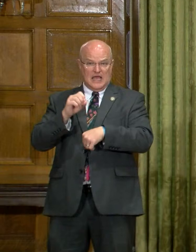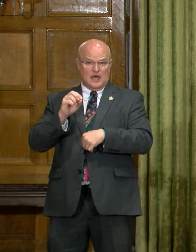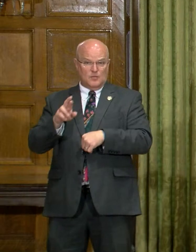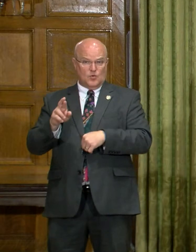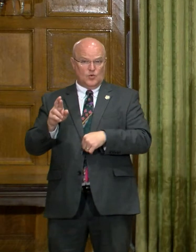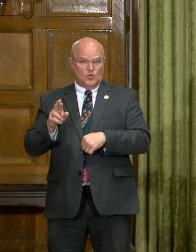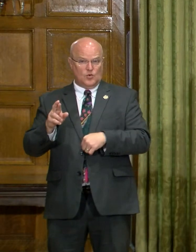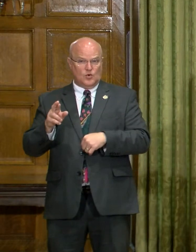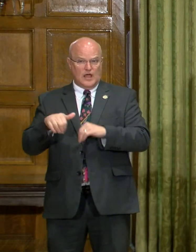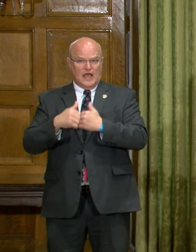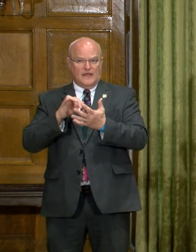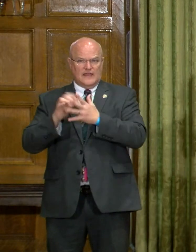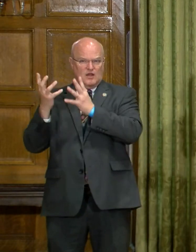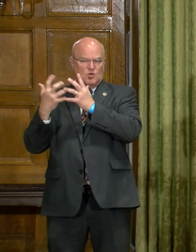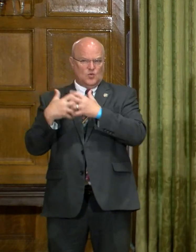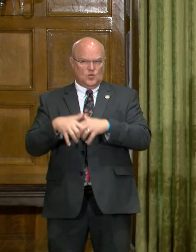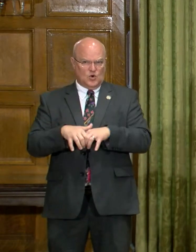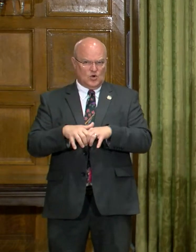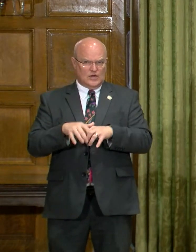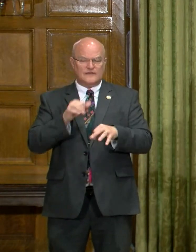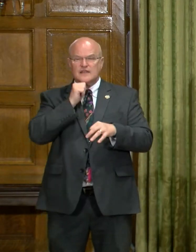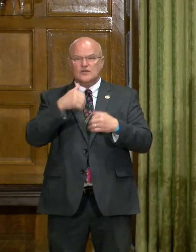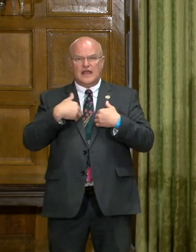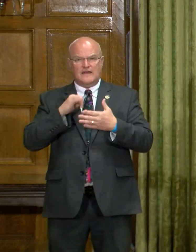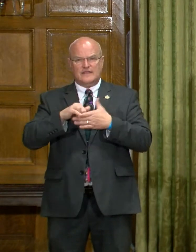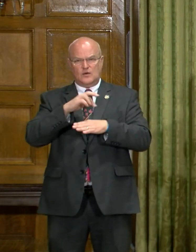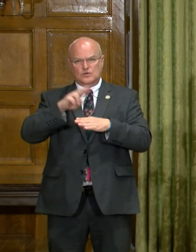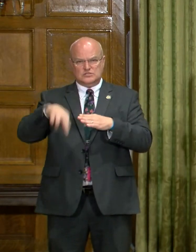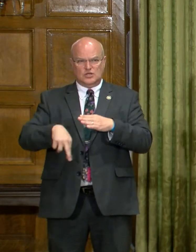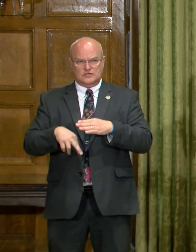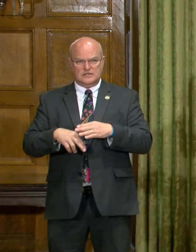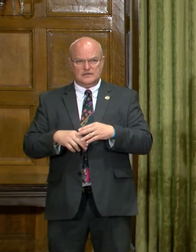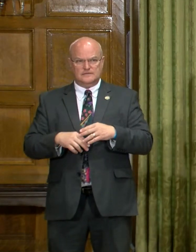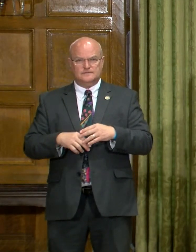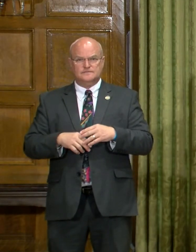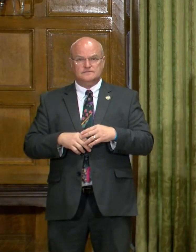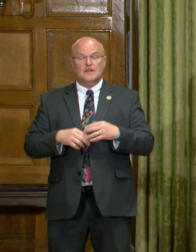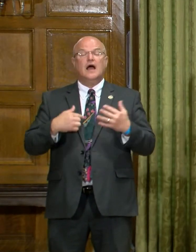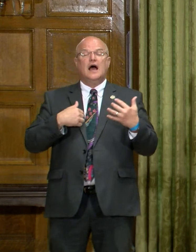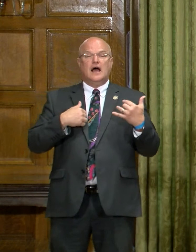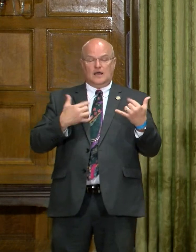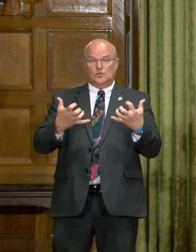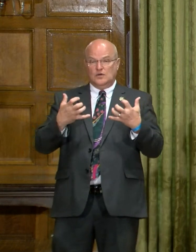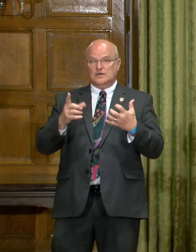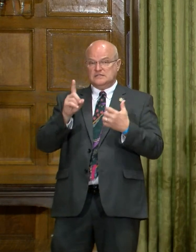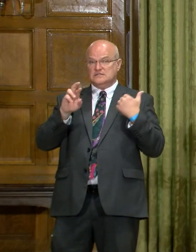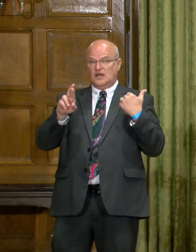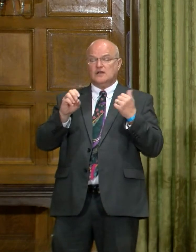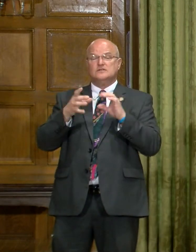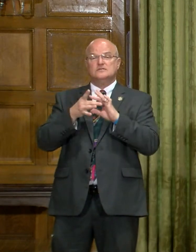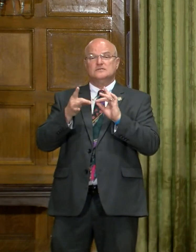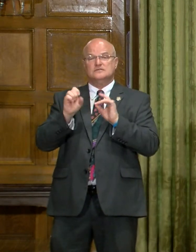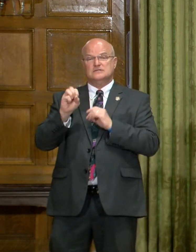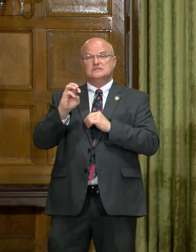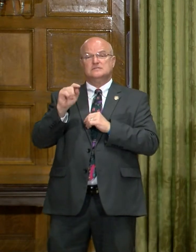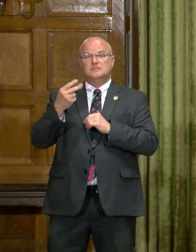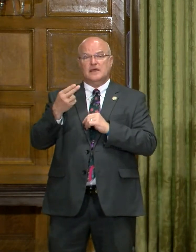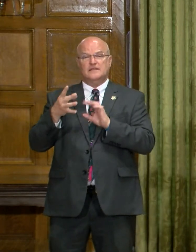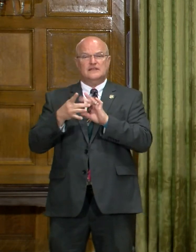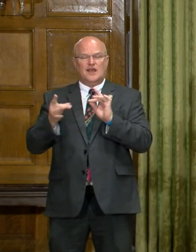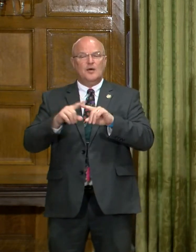or how will that work logistically if they don't have that result? I do want Dr. Smith to comment on that,